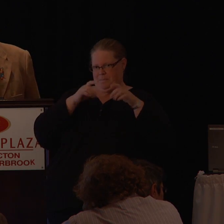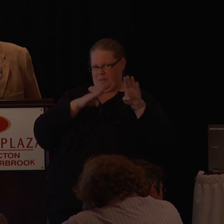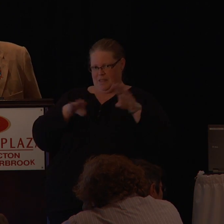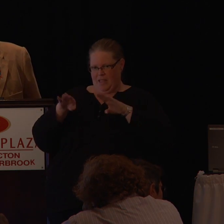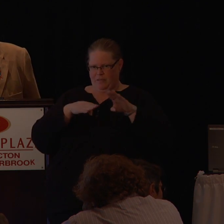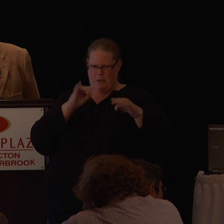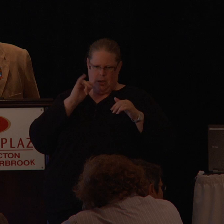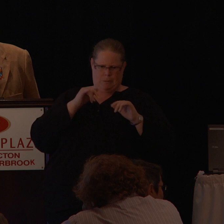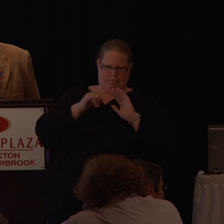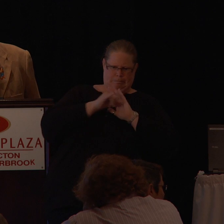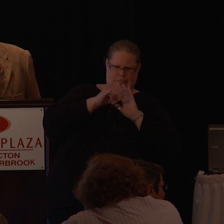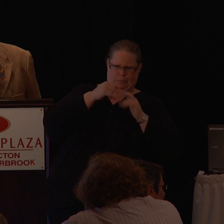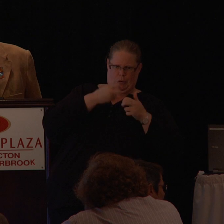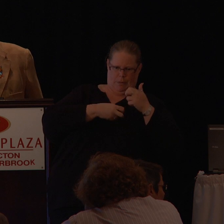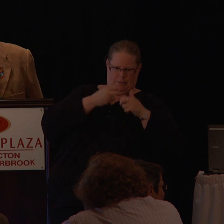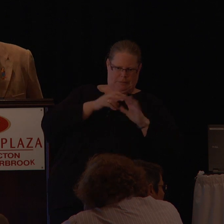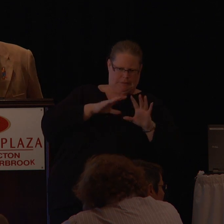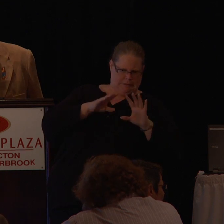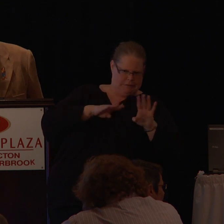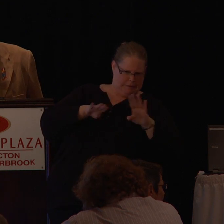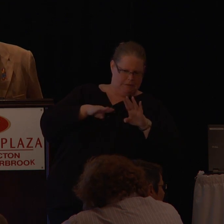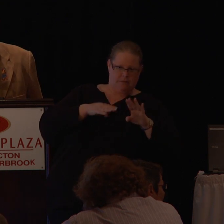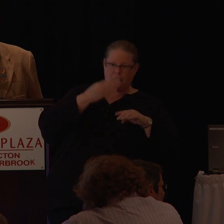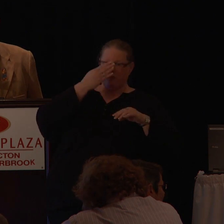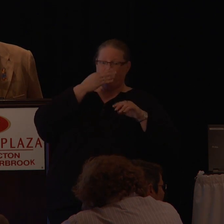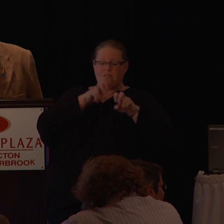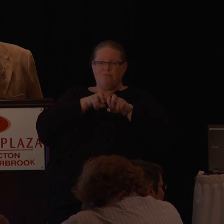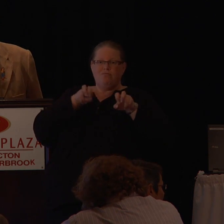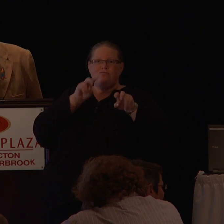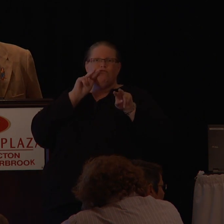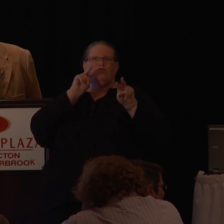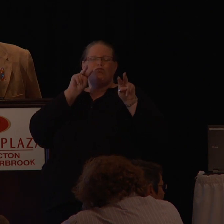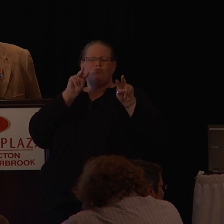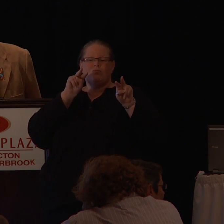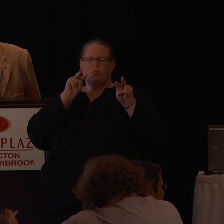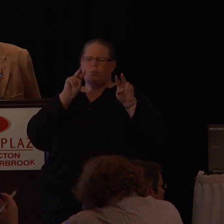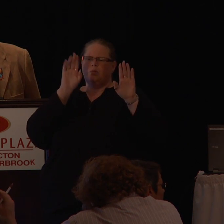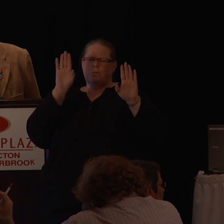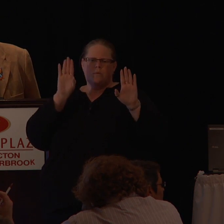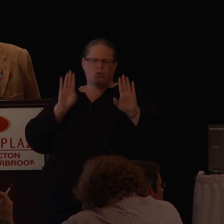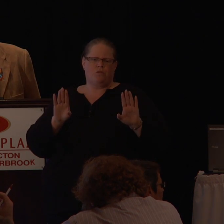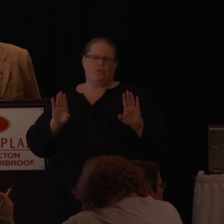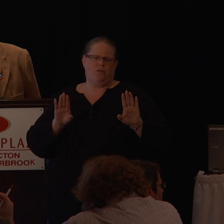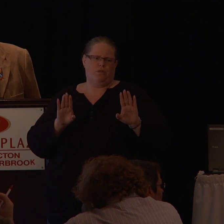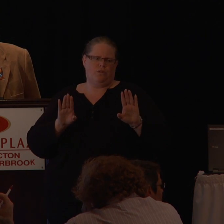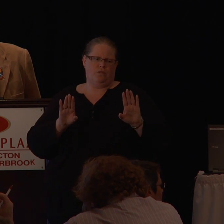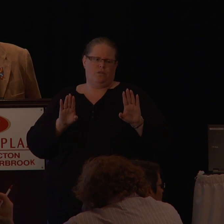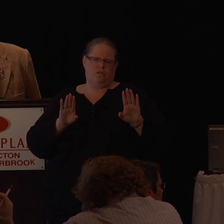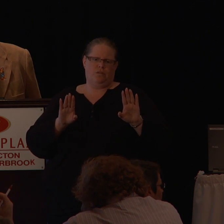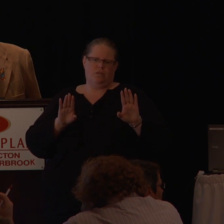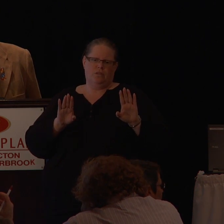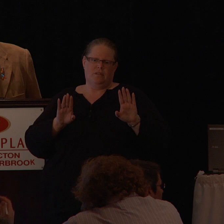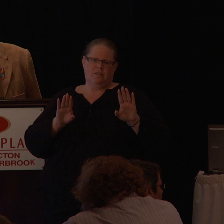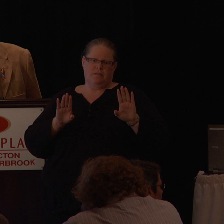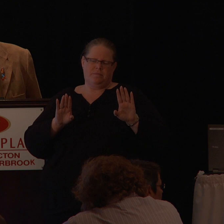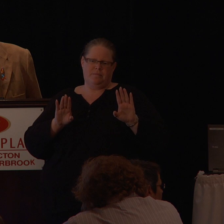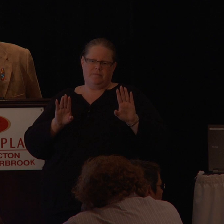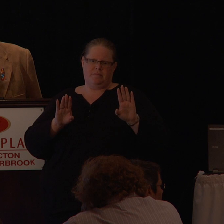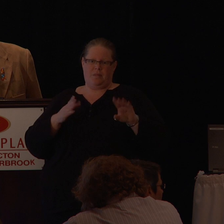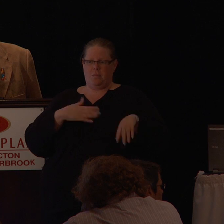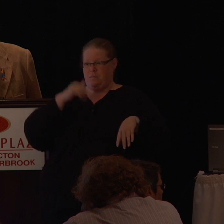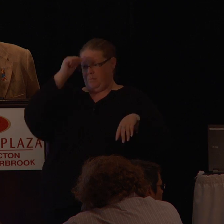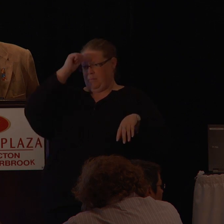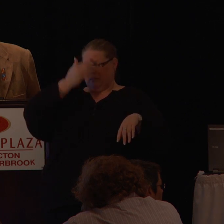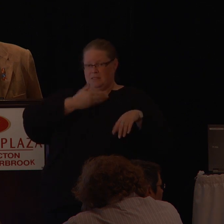any problems, and they had them in front row. And it was a wonderful experience. He's been out